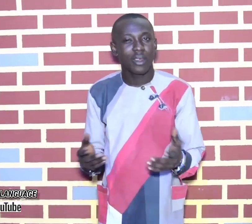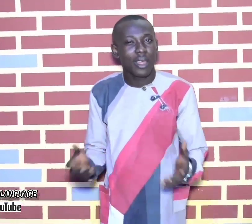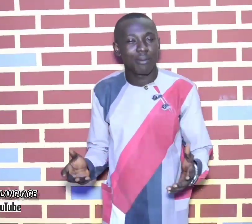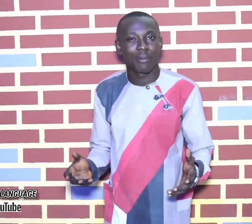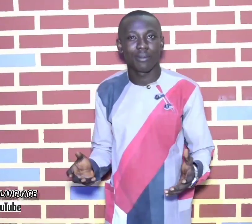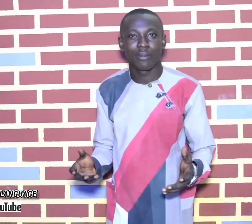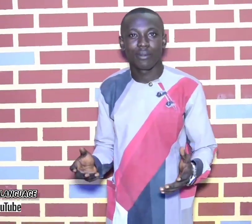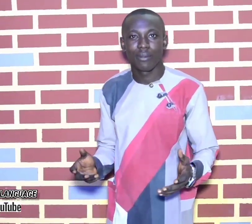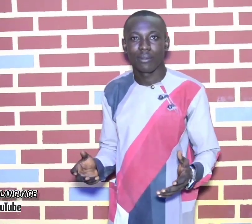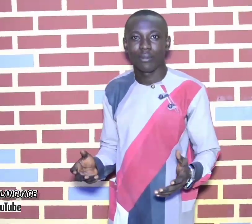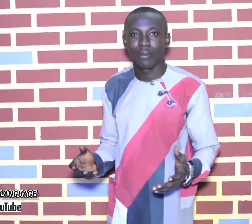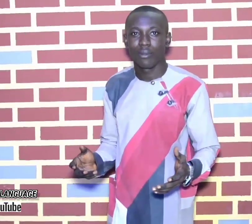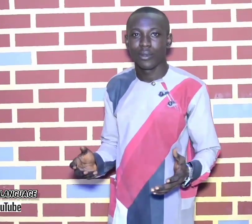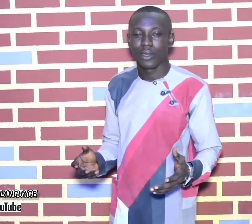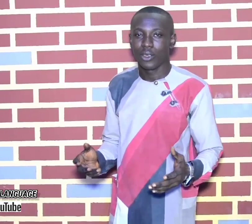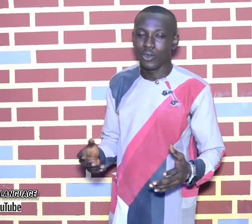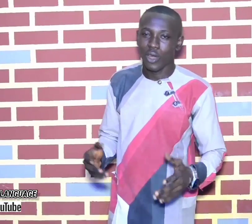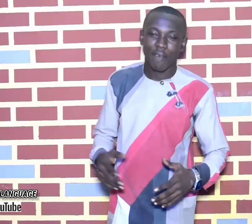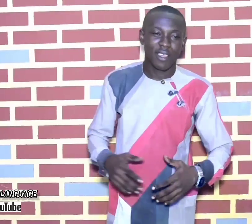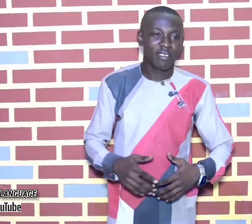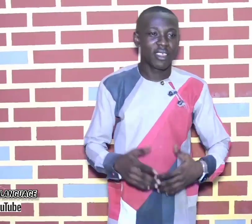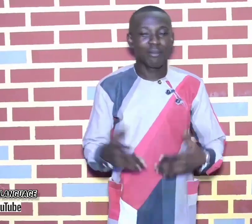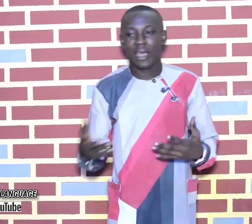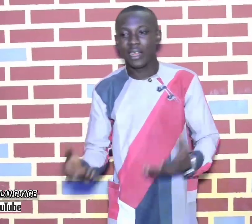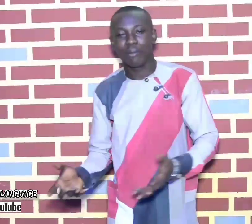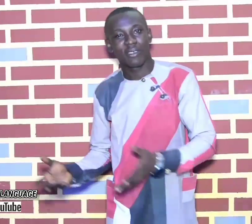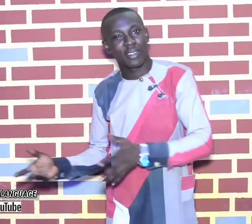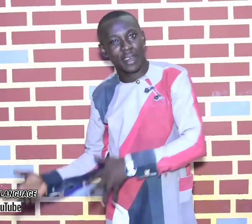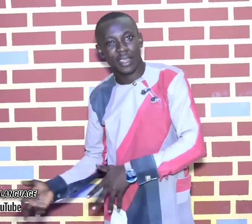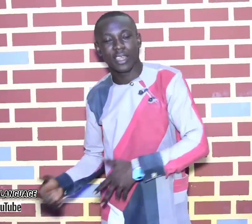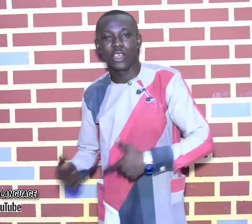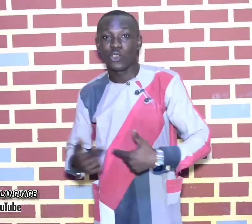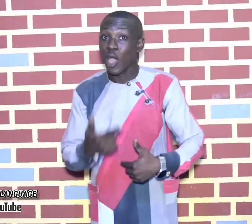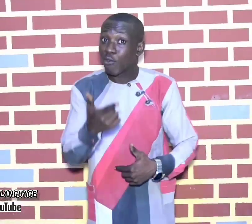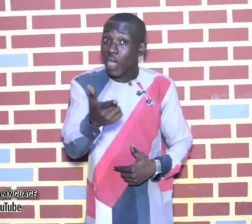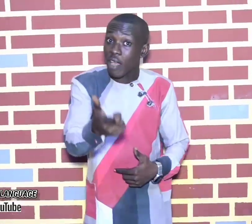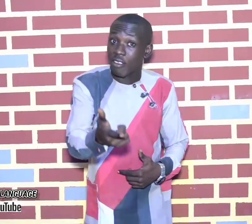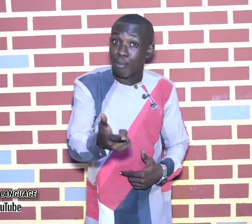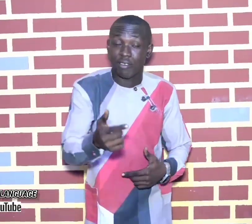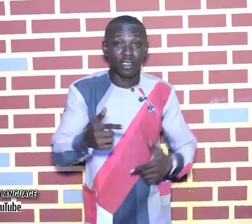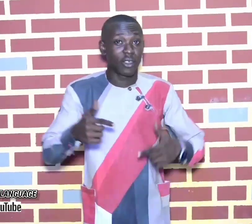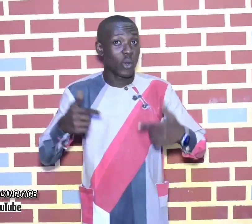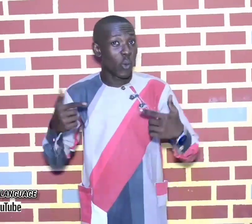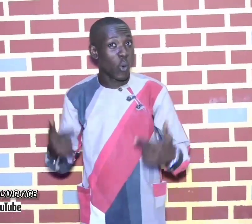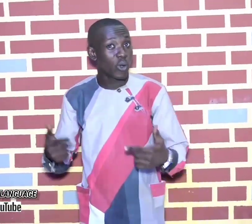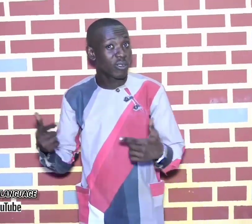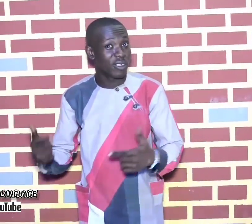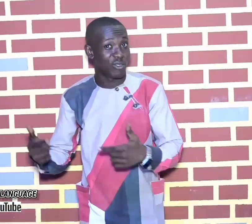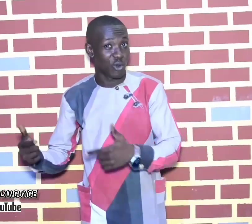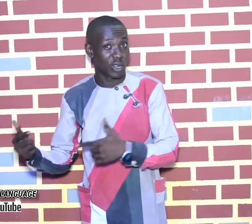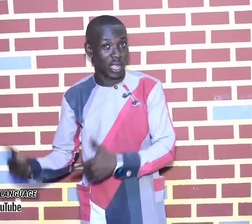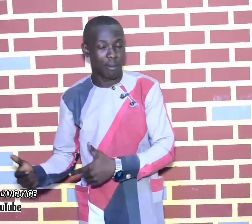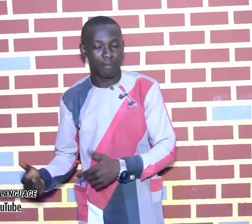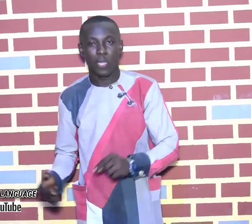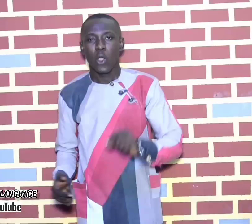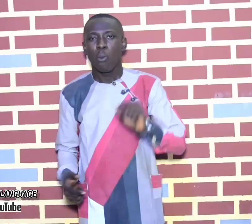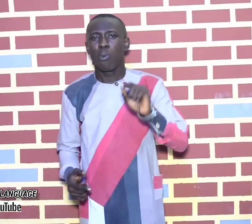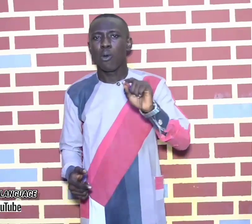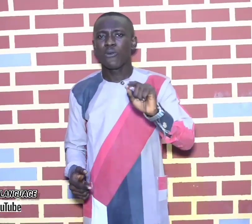name? You know, after saying my name is Terry, you have to ask the person, what is your name? But before